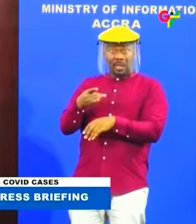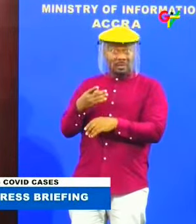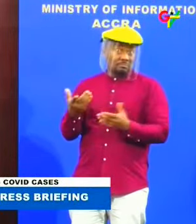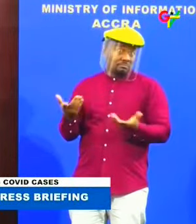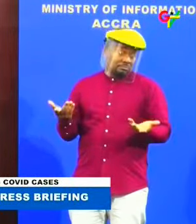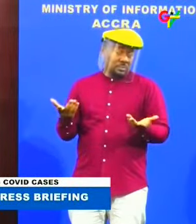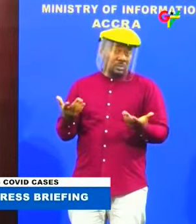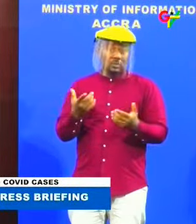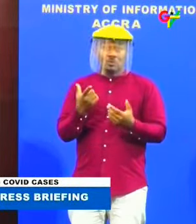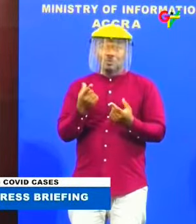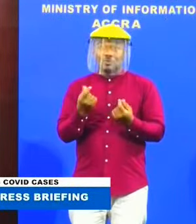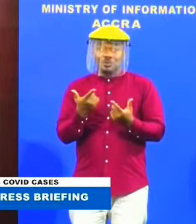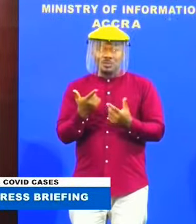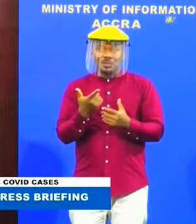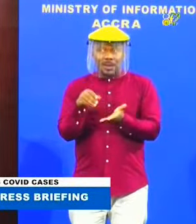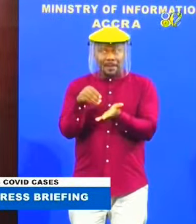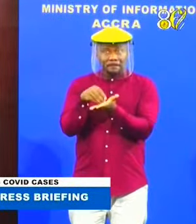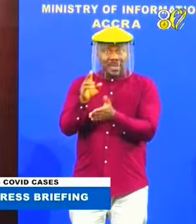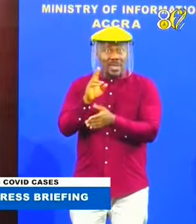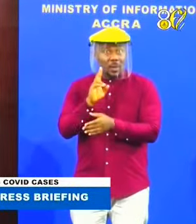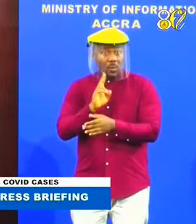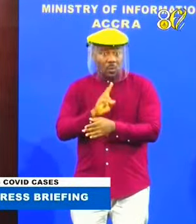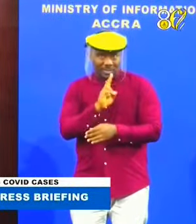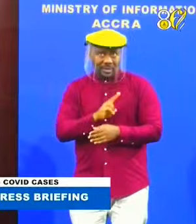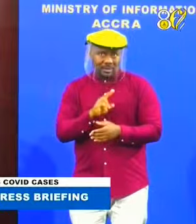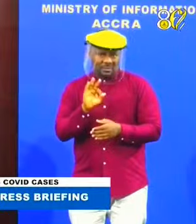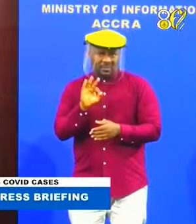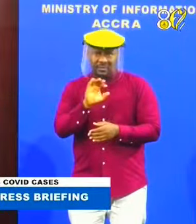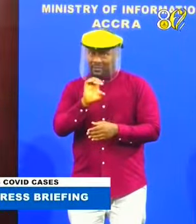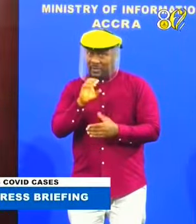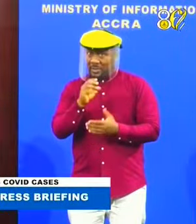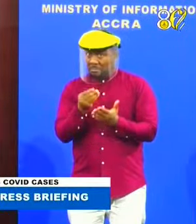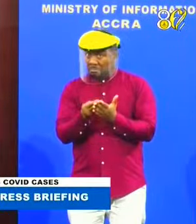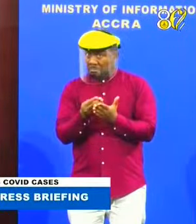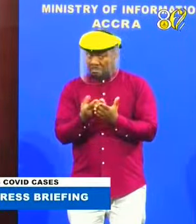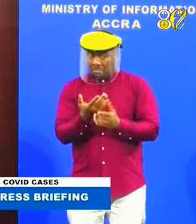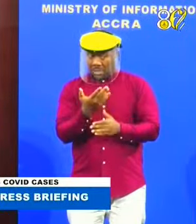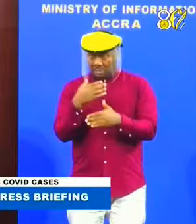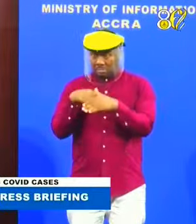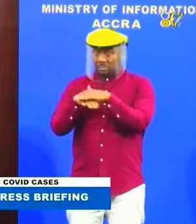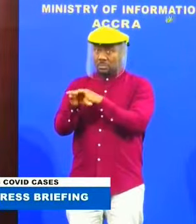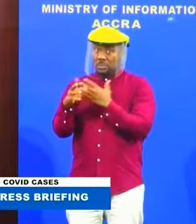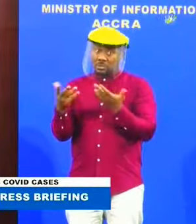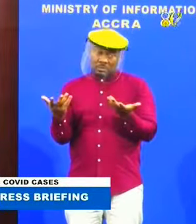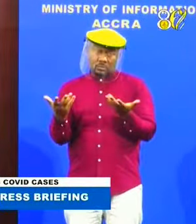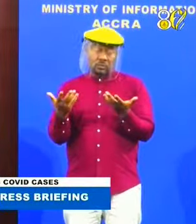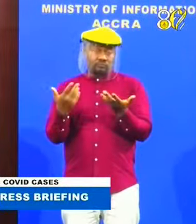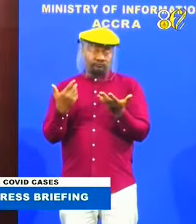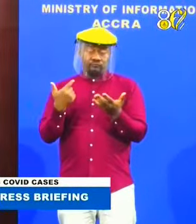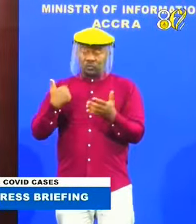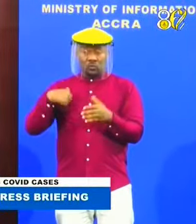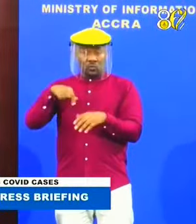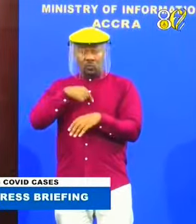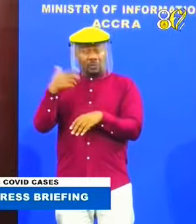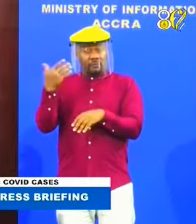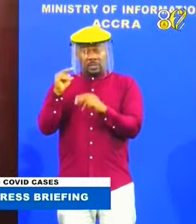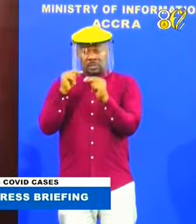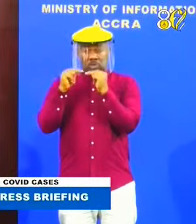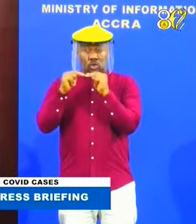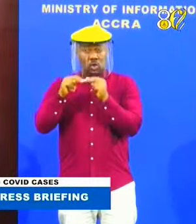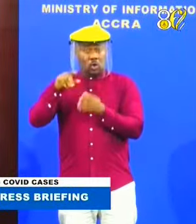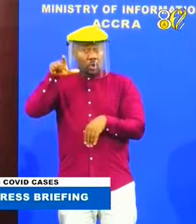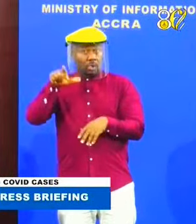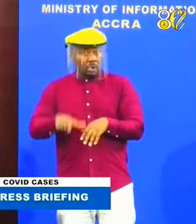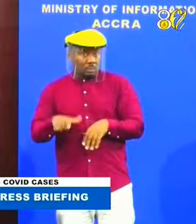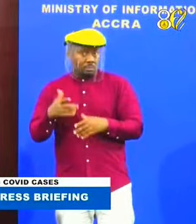that includes your accommodation, meals, and etc. And then you go there. And these are negotiated prices that are relatively low compared to